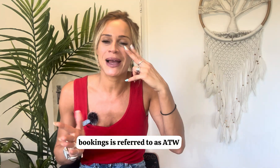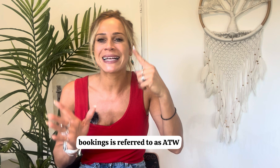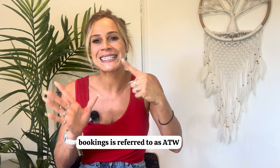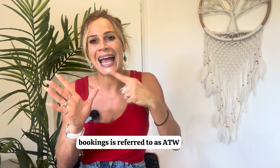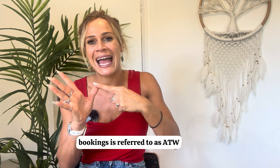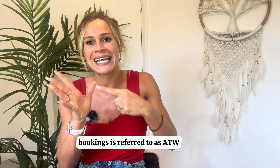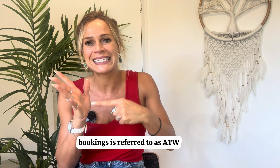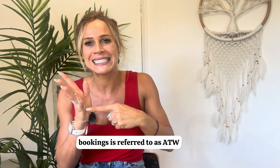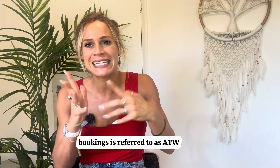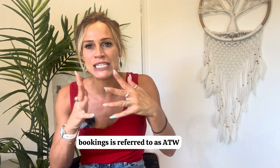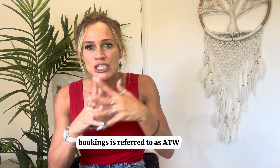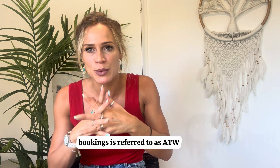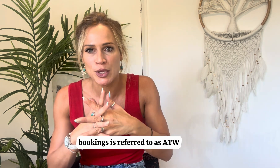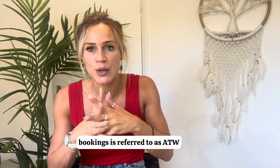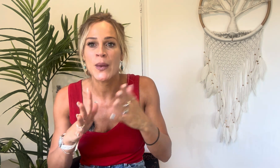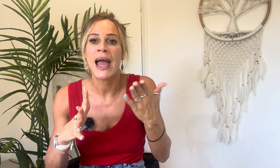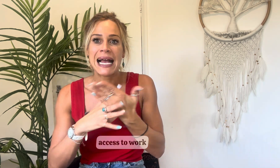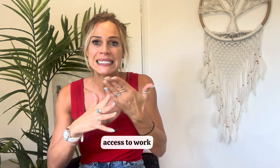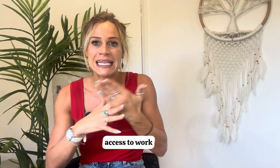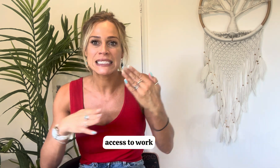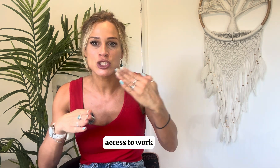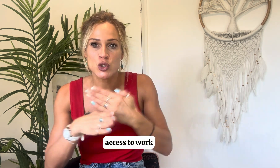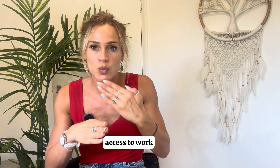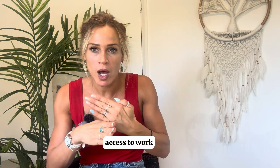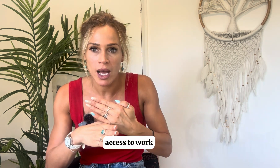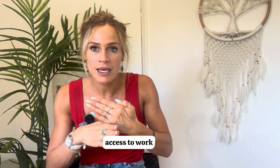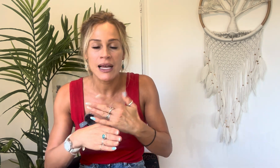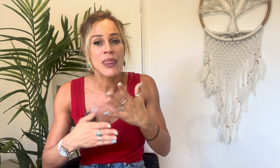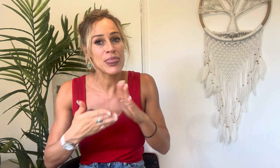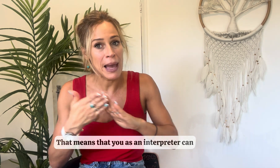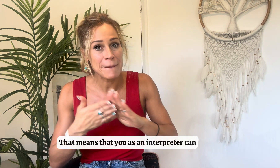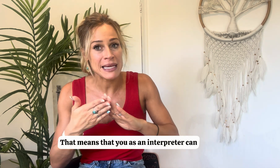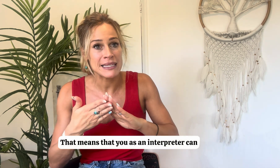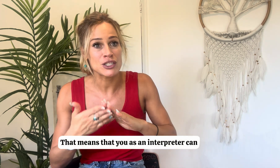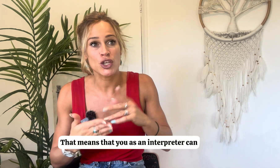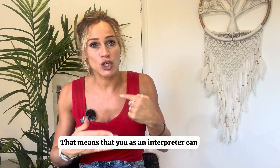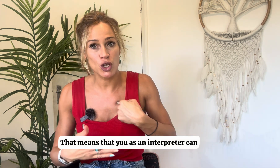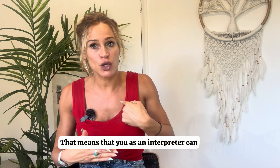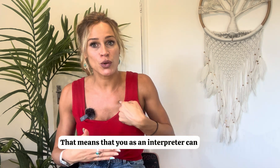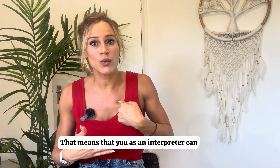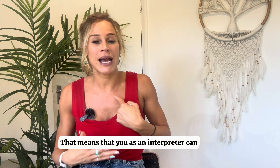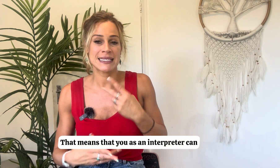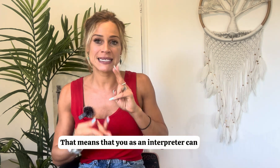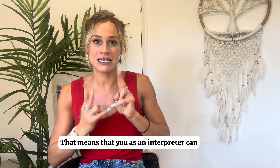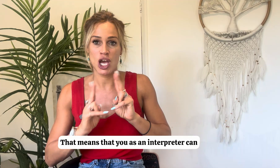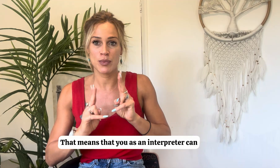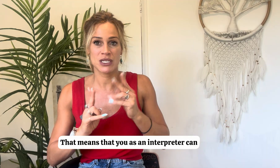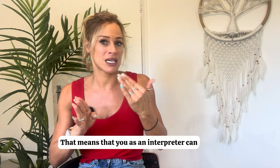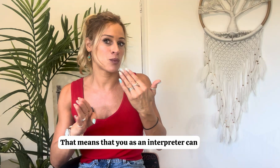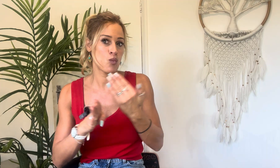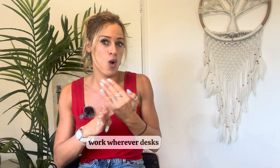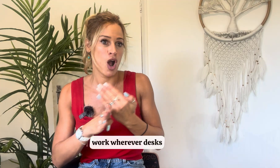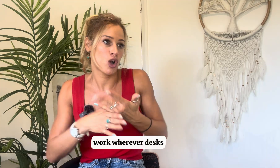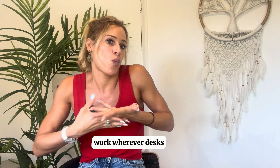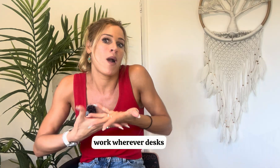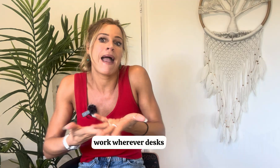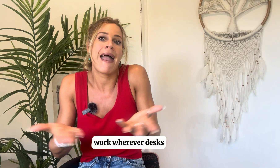as ATW, access to work. That means that you, as an interpreter, can work